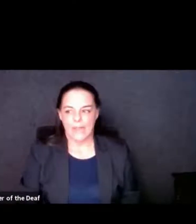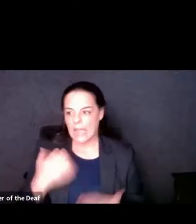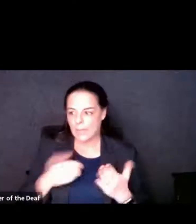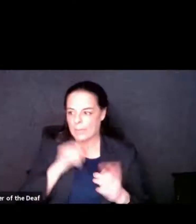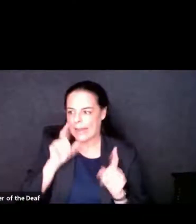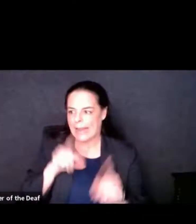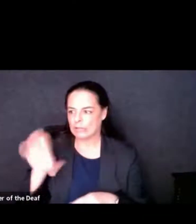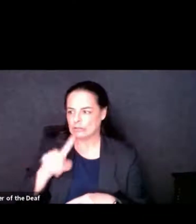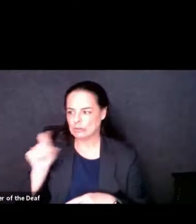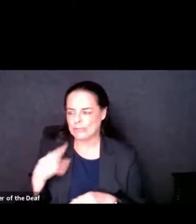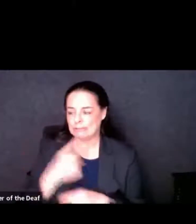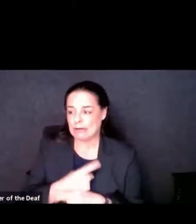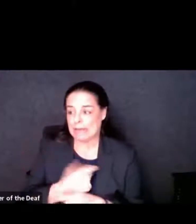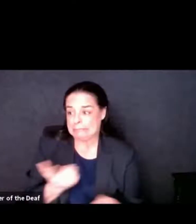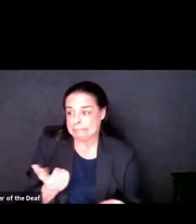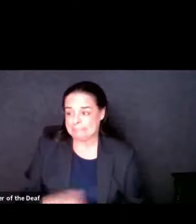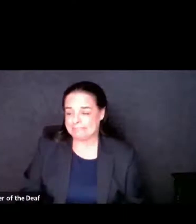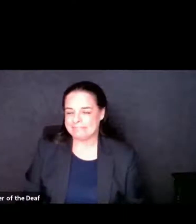fully before.